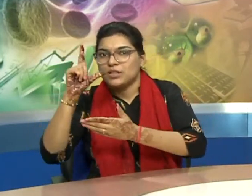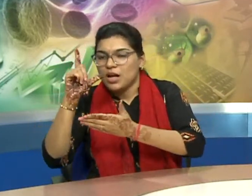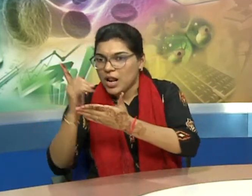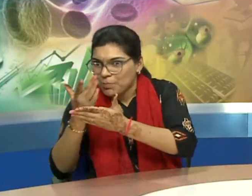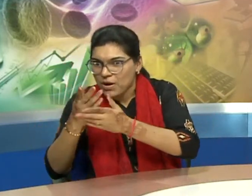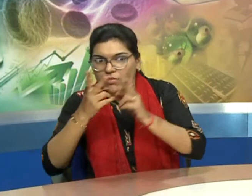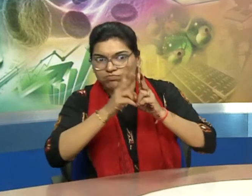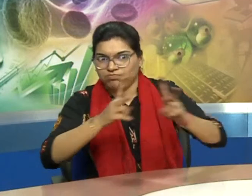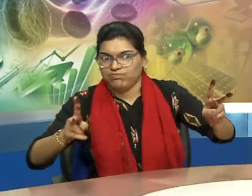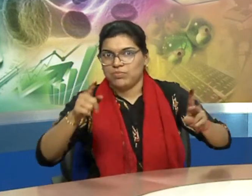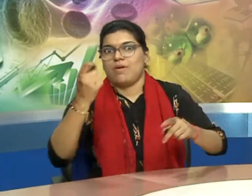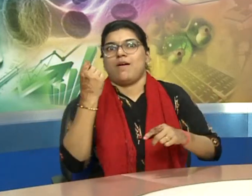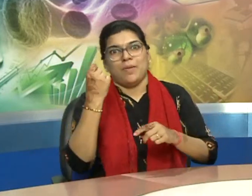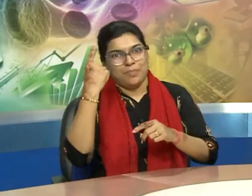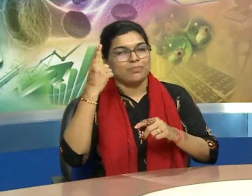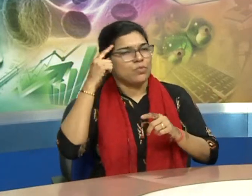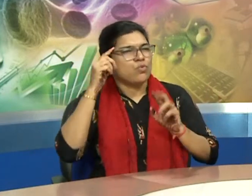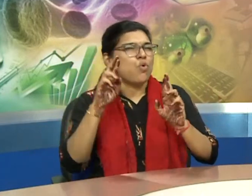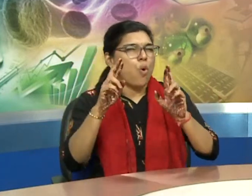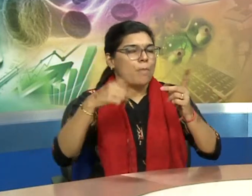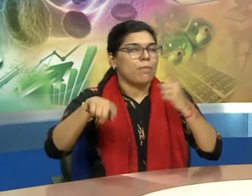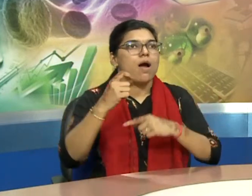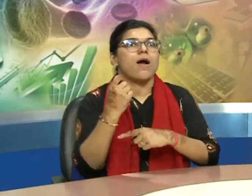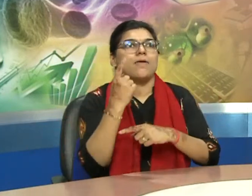some special libraries. All these points we